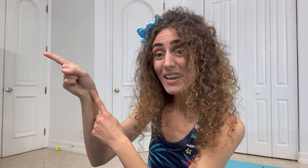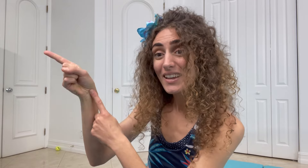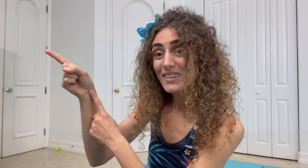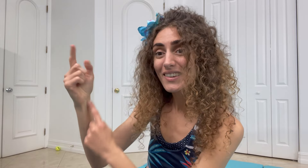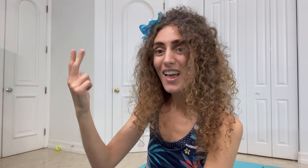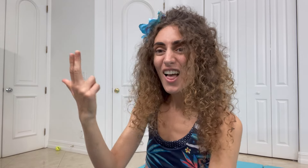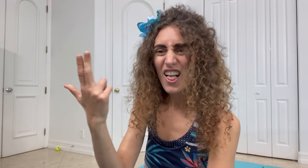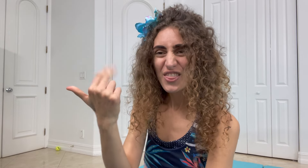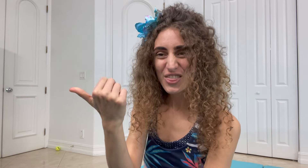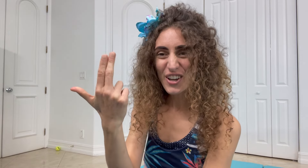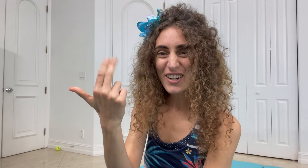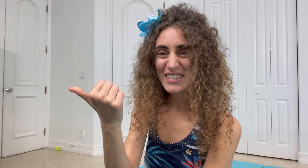12 minutes.